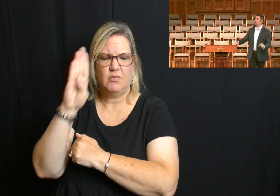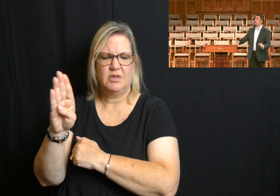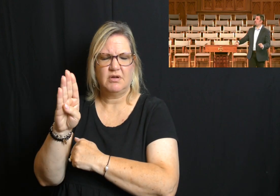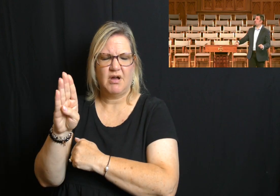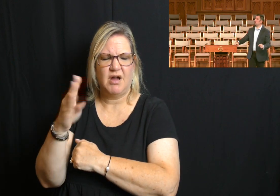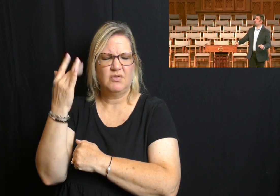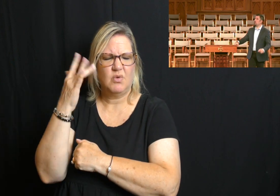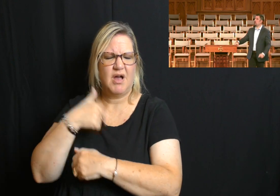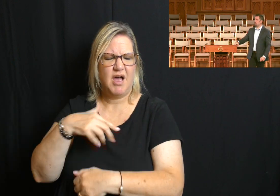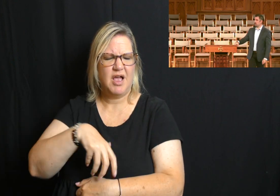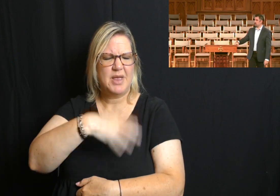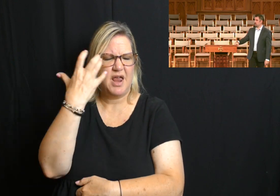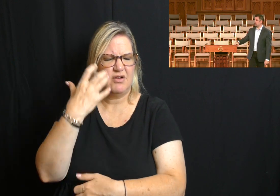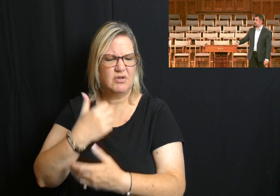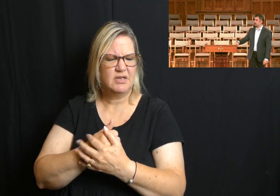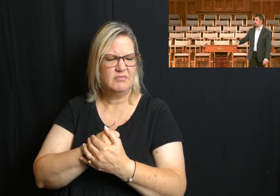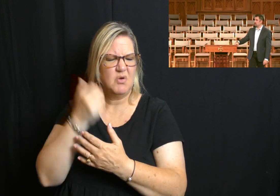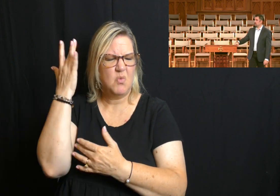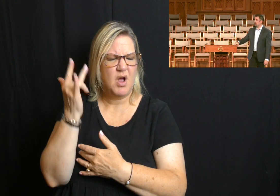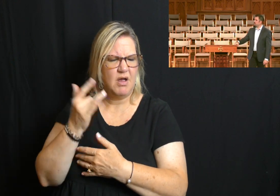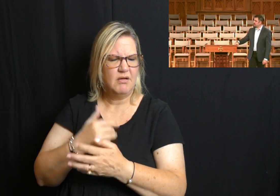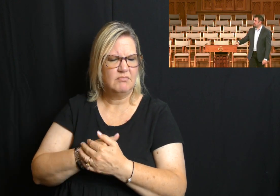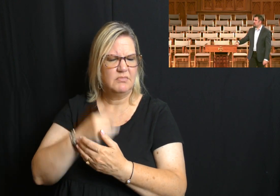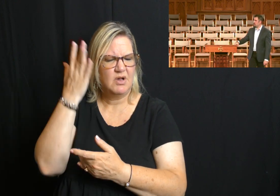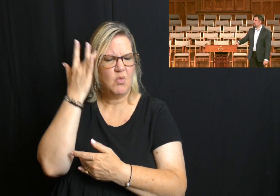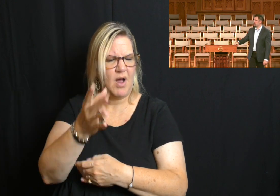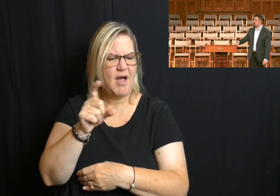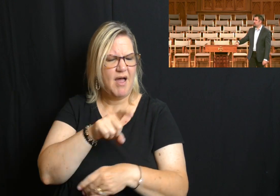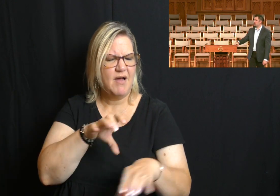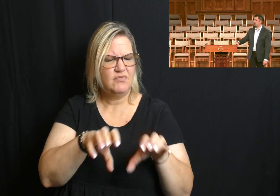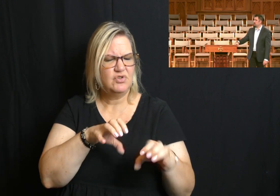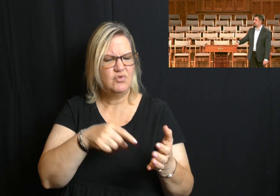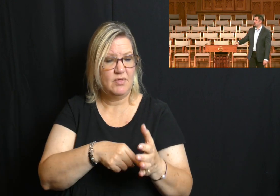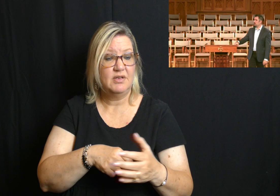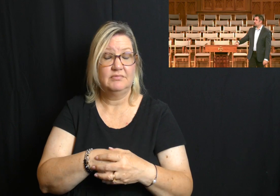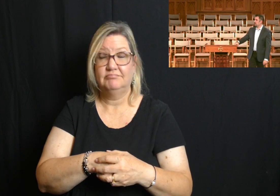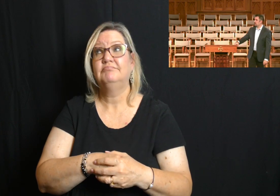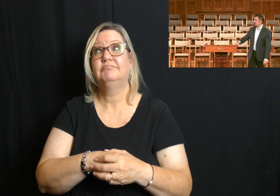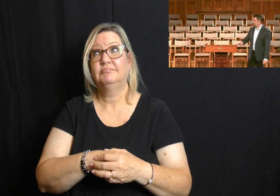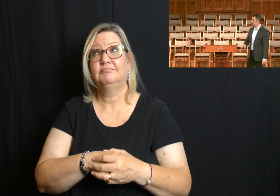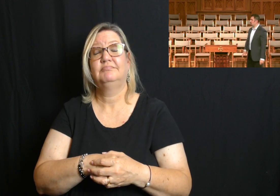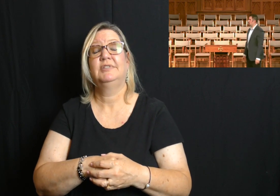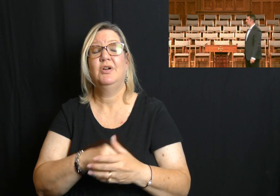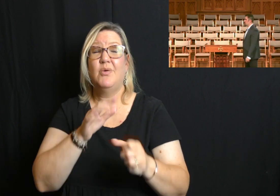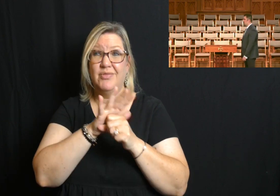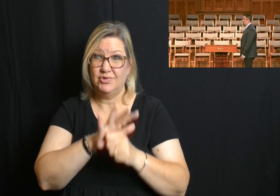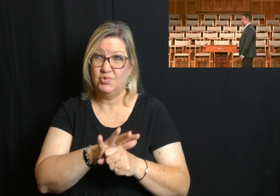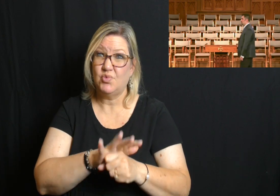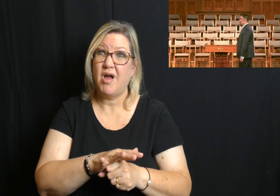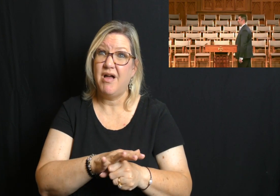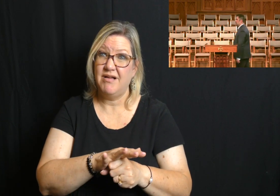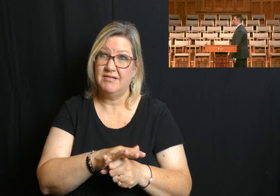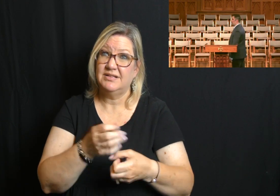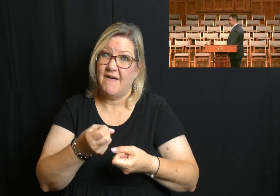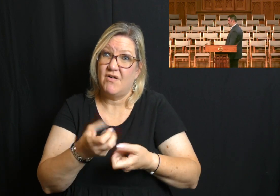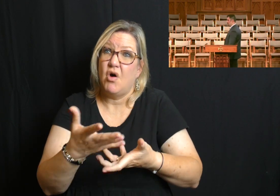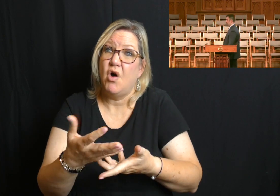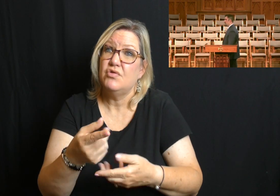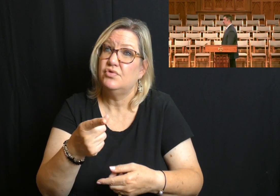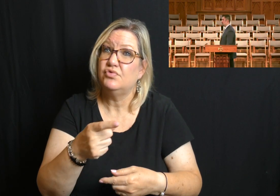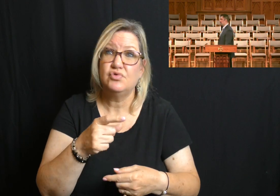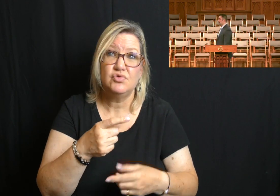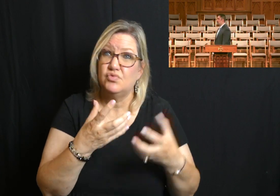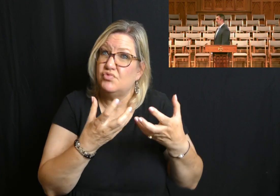is he making me go through all this? Affected my worship. It affects your worship too. It